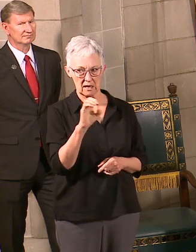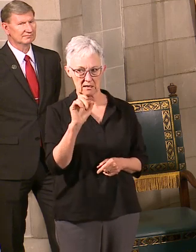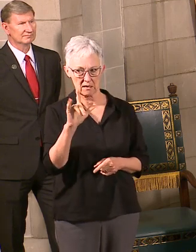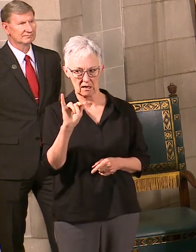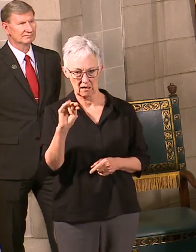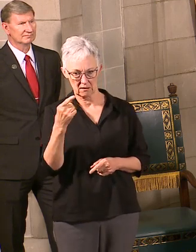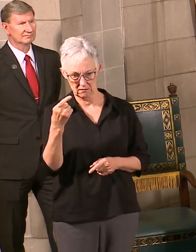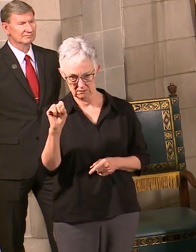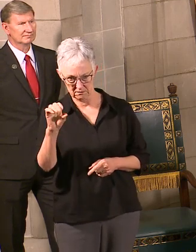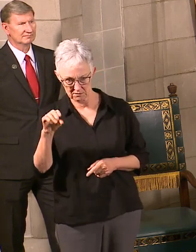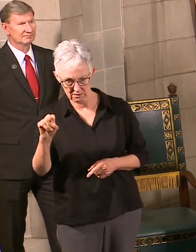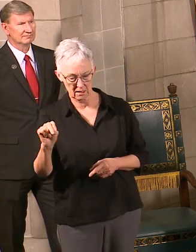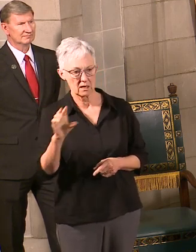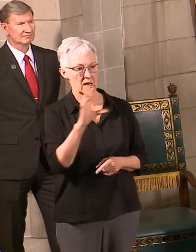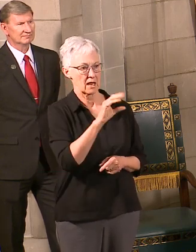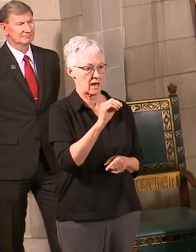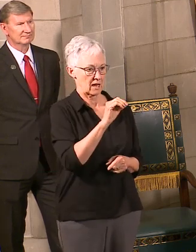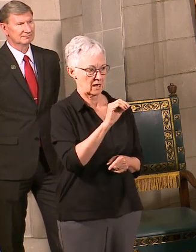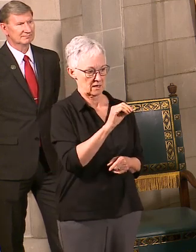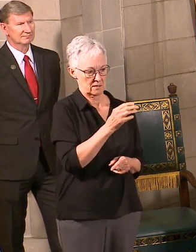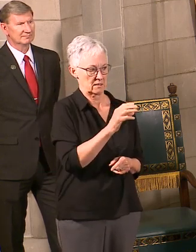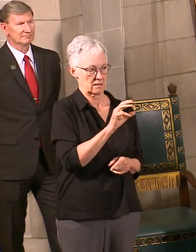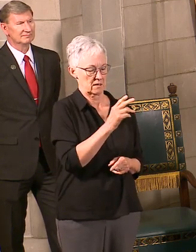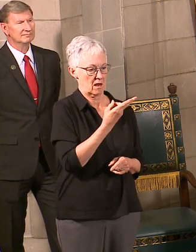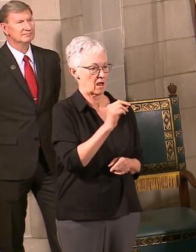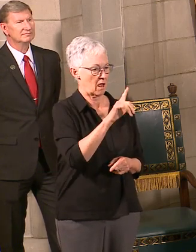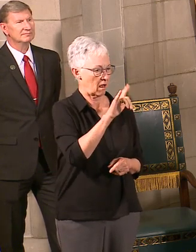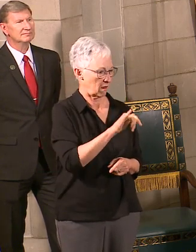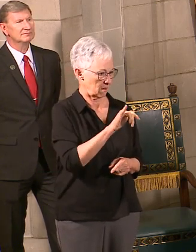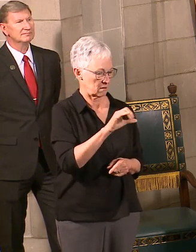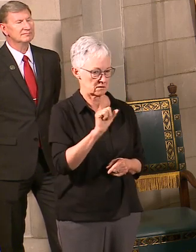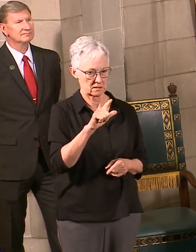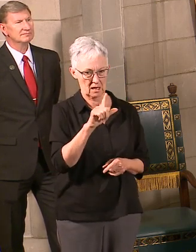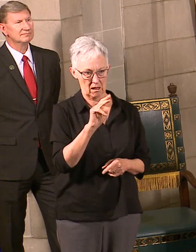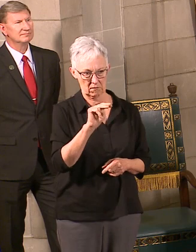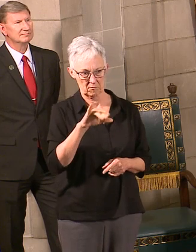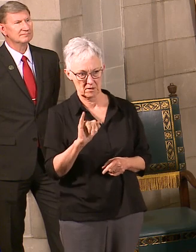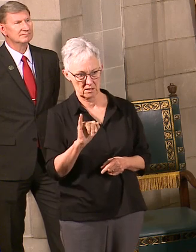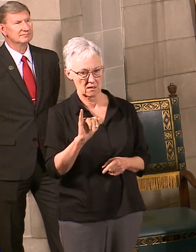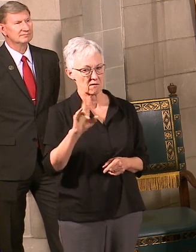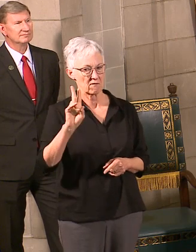Manager, Nebraska Department of Economic Development, Holly Salmi, the Vice